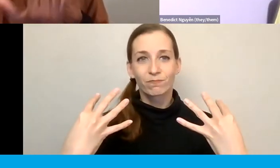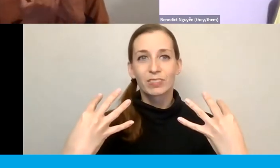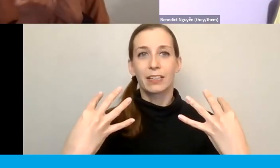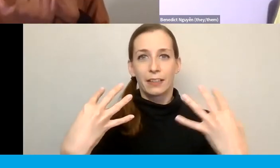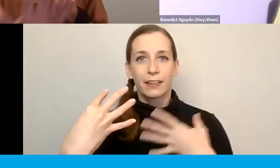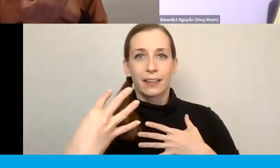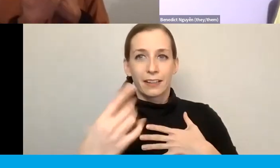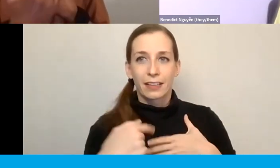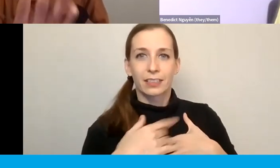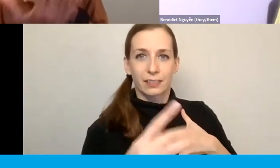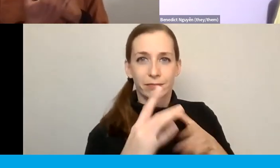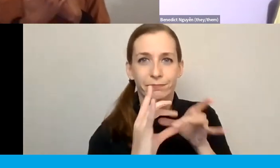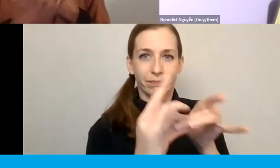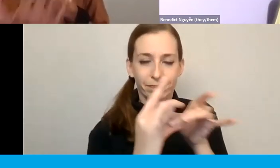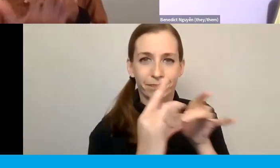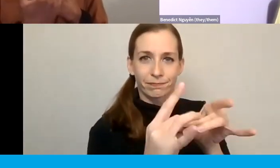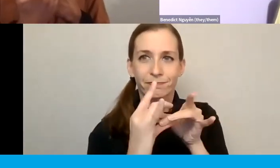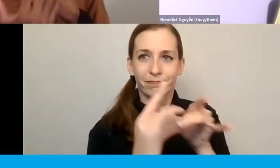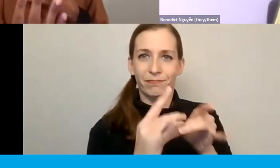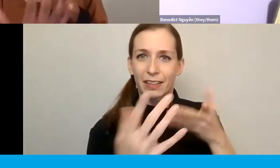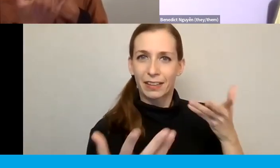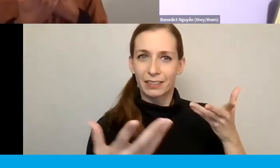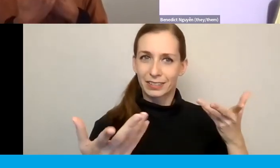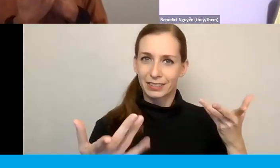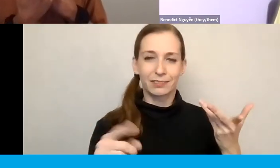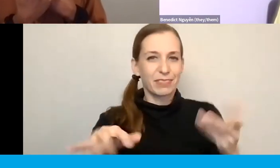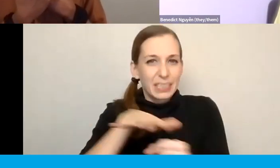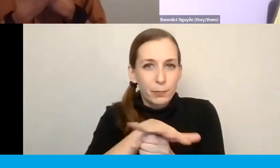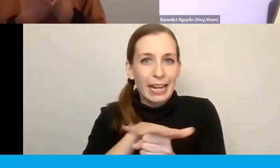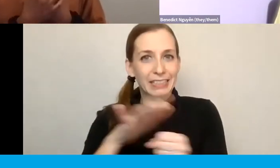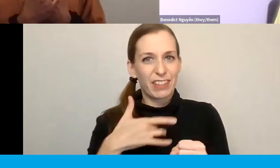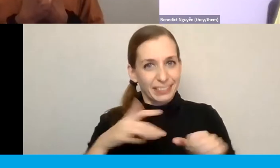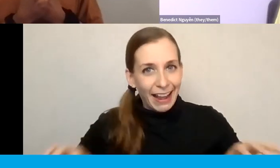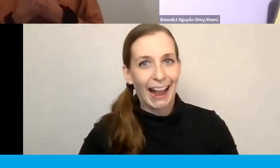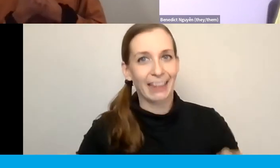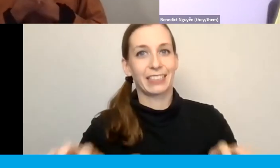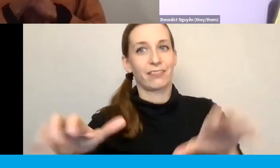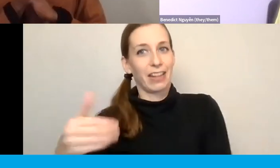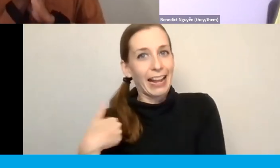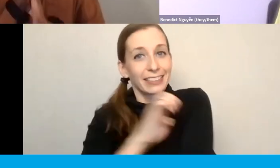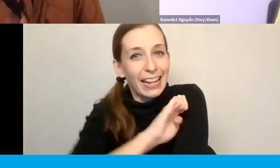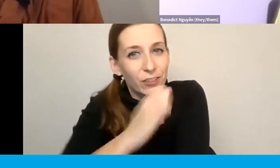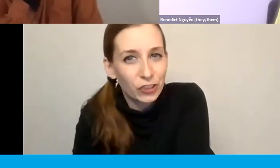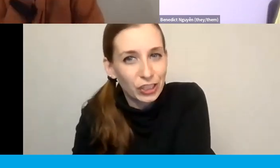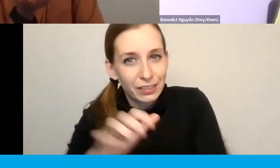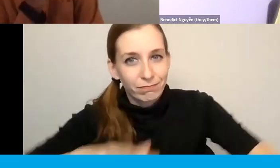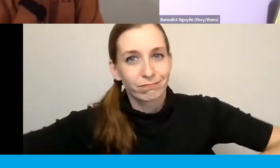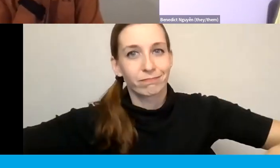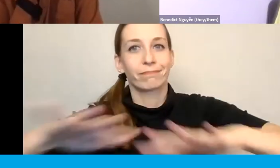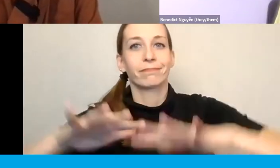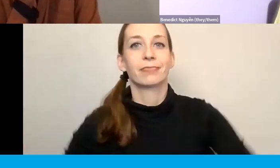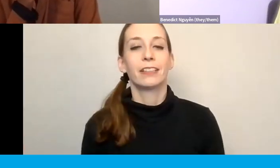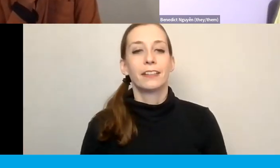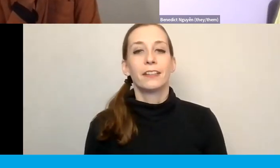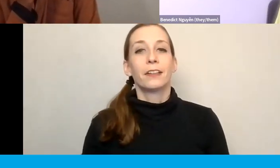activation of space right between the performers and the viewers. And so when I'm in the studio, or when I was in the